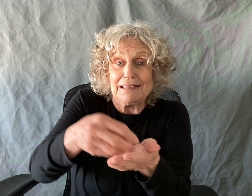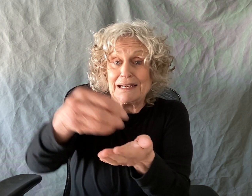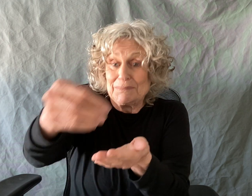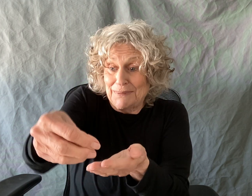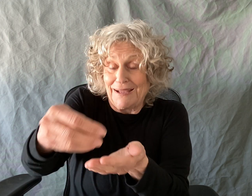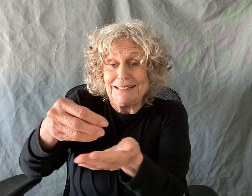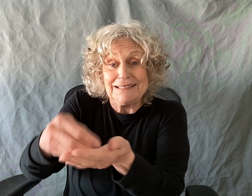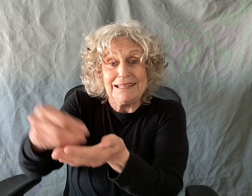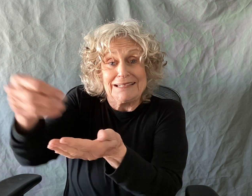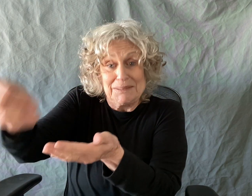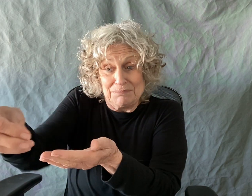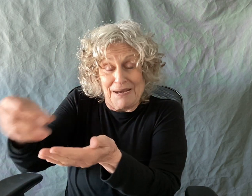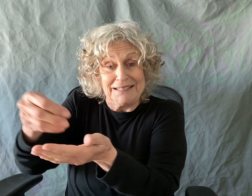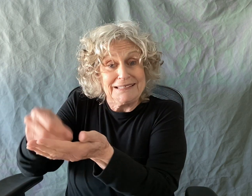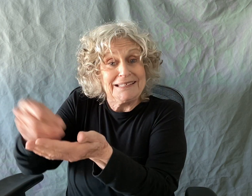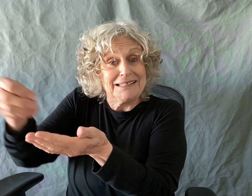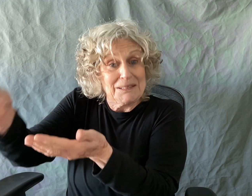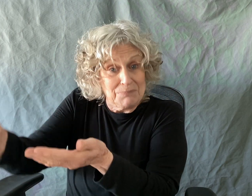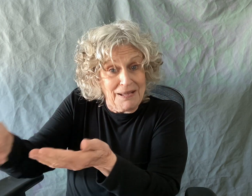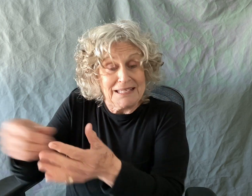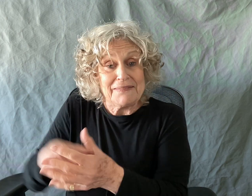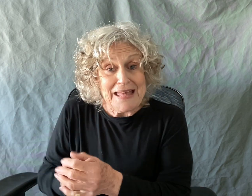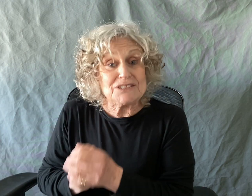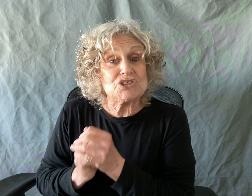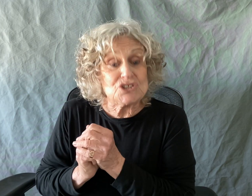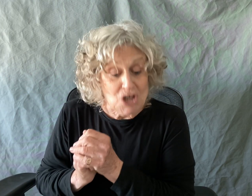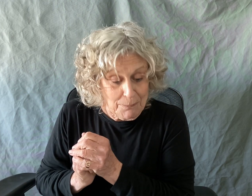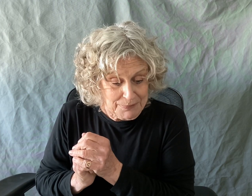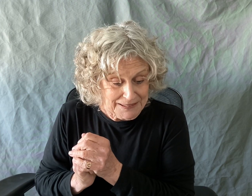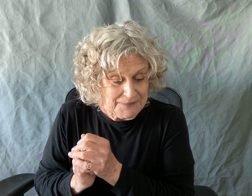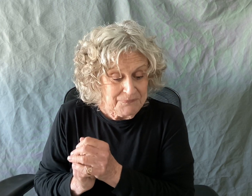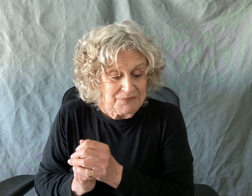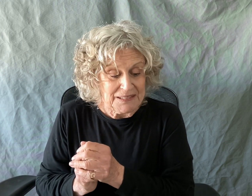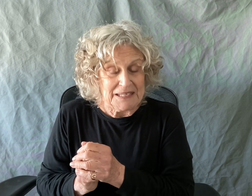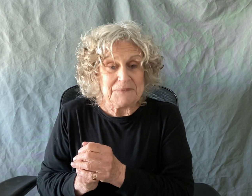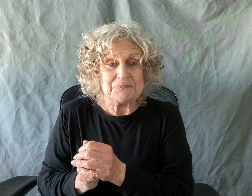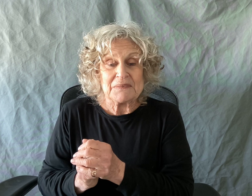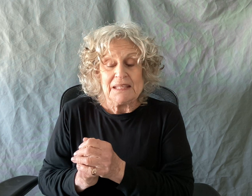I'm buying and I'm buying and I'm buying, and that's shopping, okay?